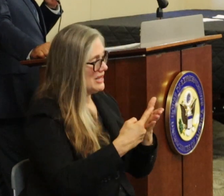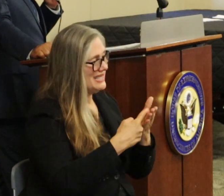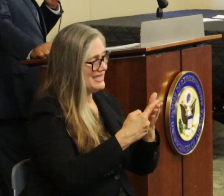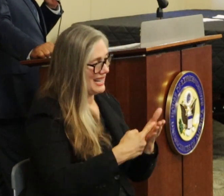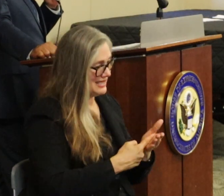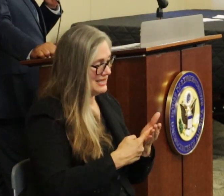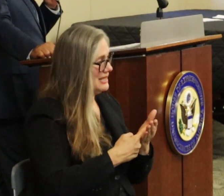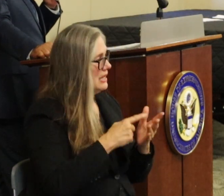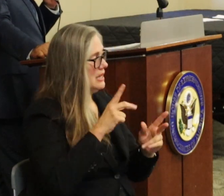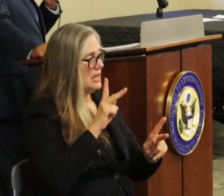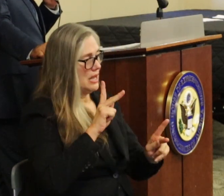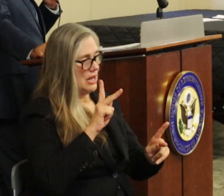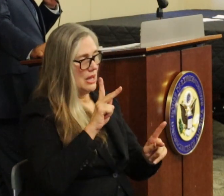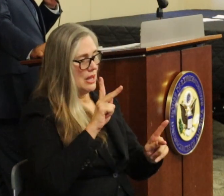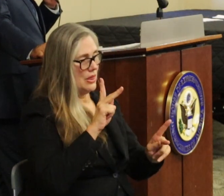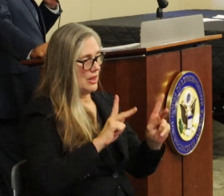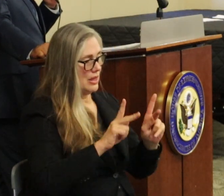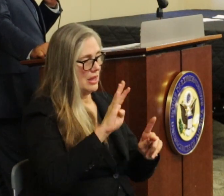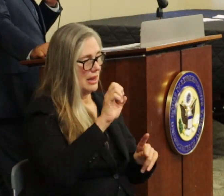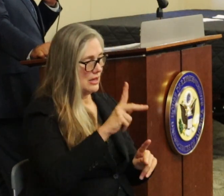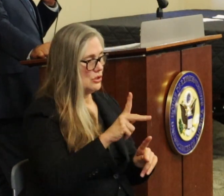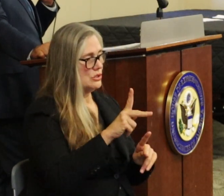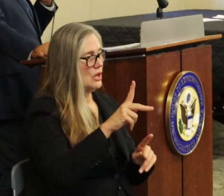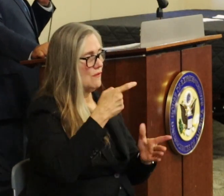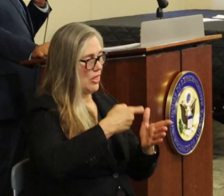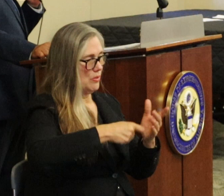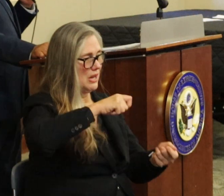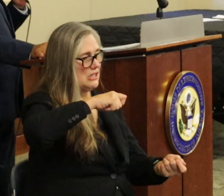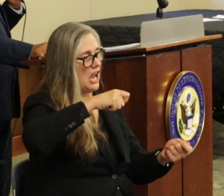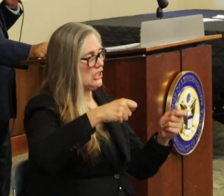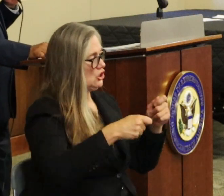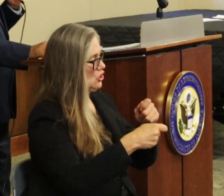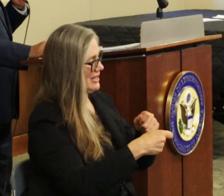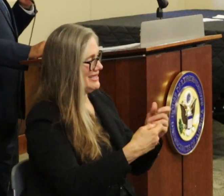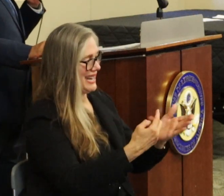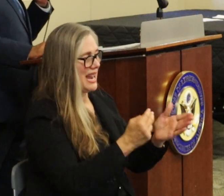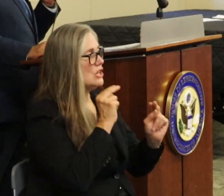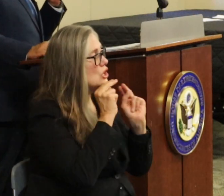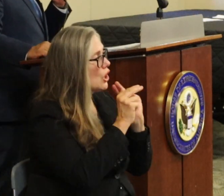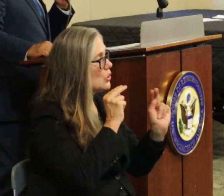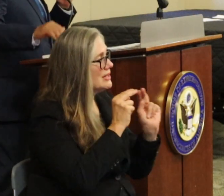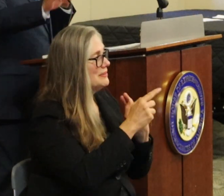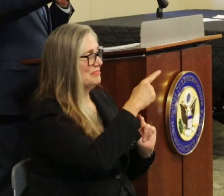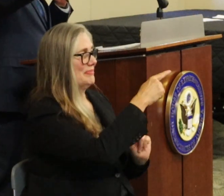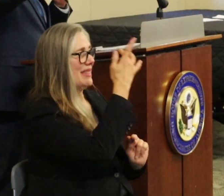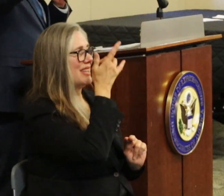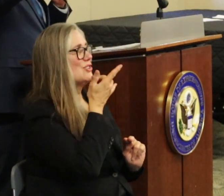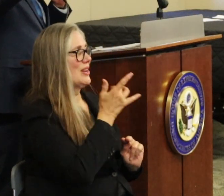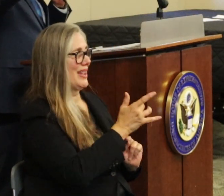their prices and to negotiate? Well, I think you're in luck, because I think President Biden,